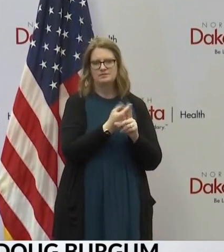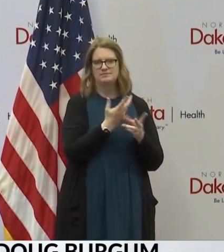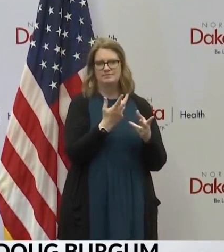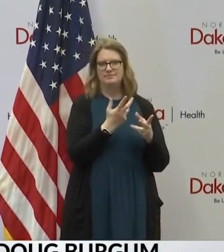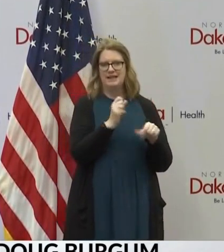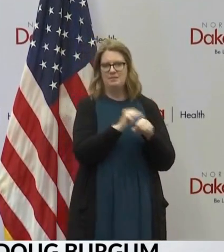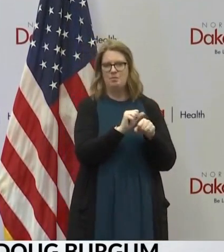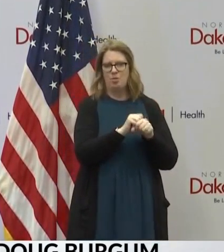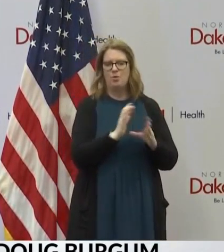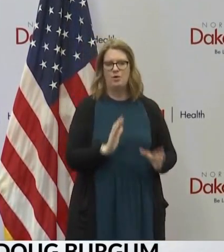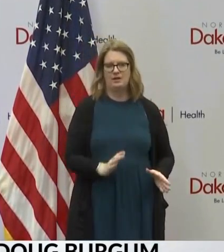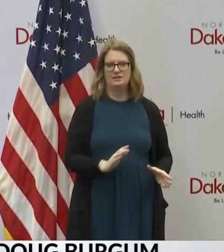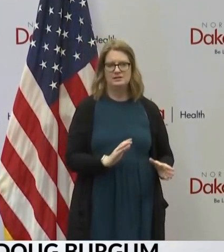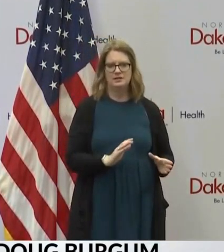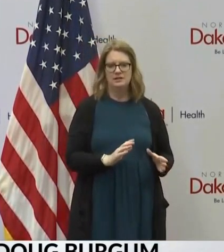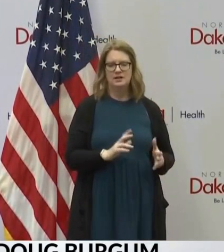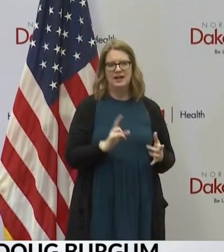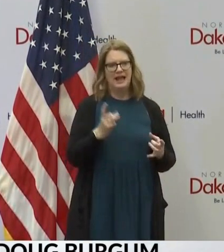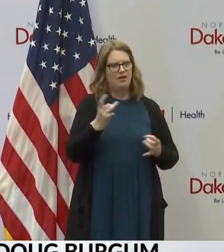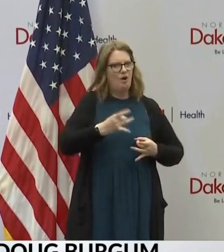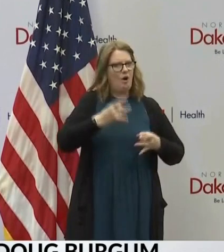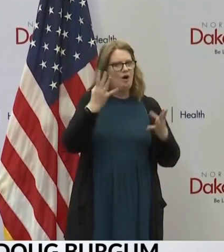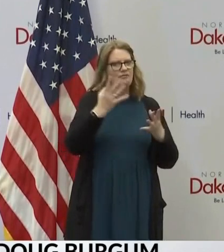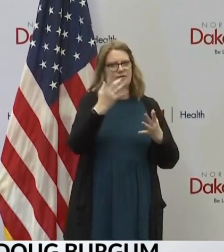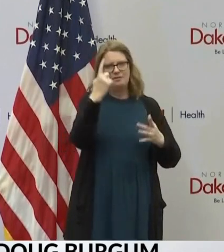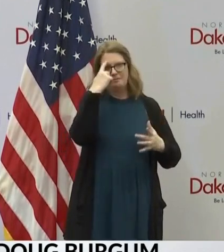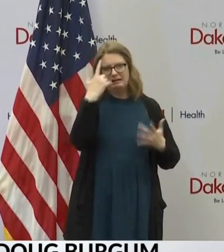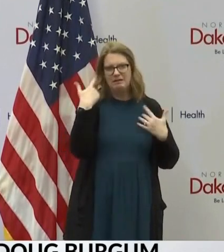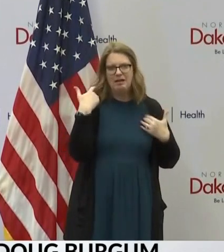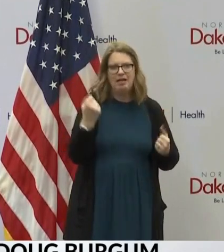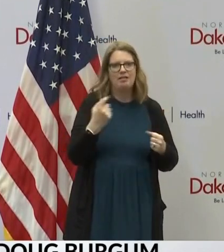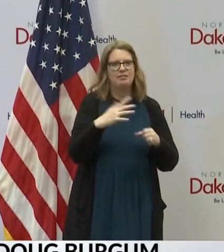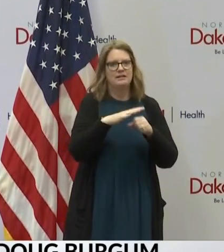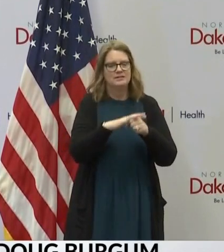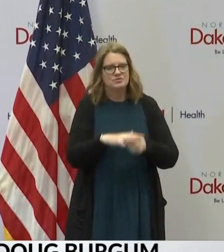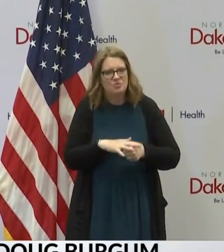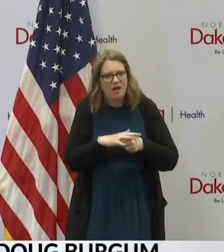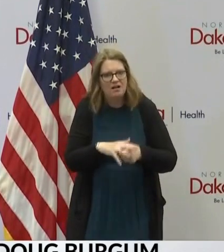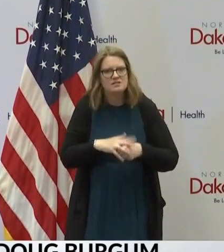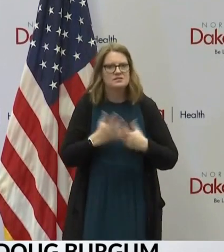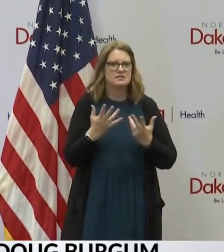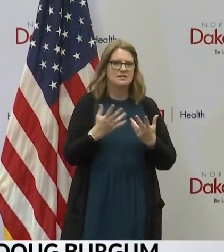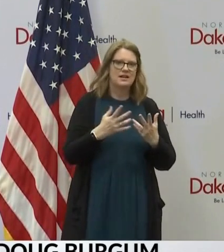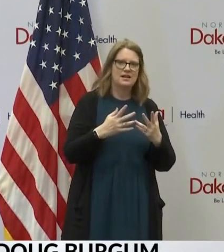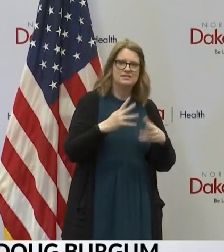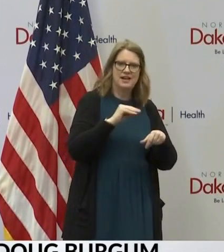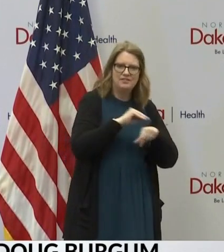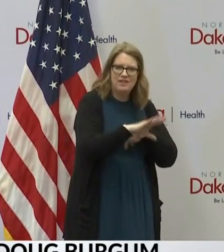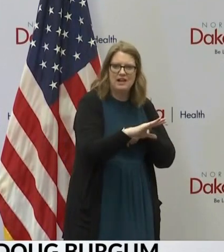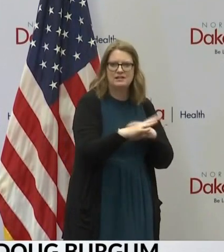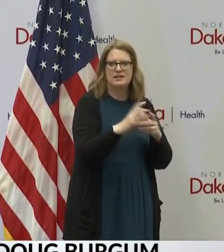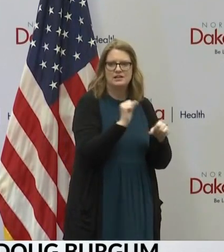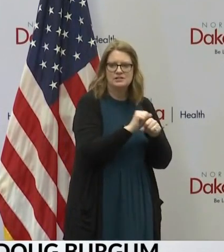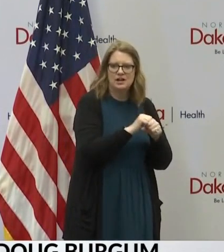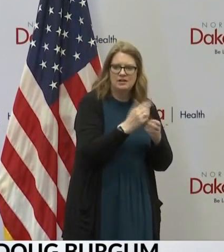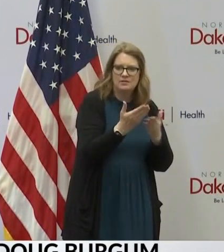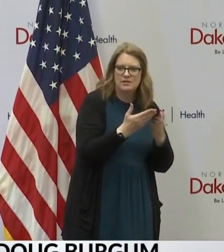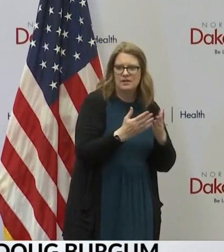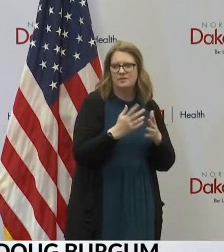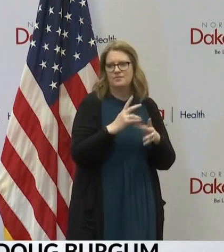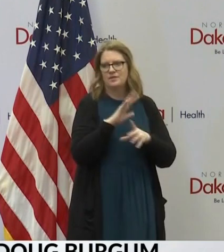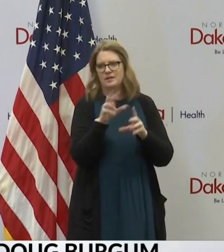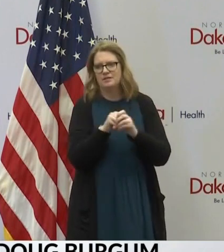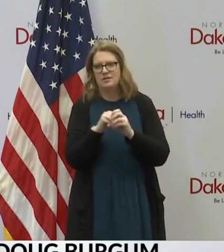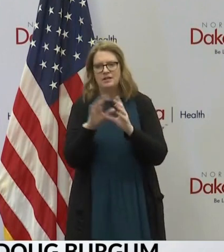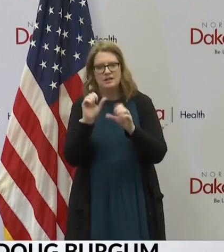the immediate crisis. And poor mental health and stress can negatively affect employees' job performance, their productivity, their engagement, their communication